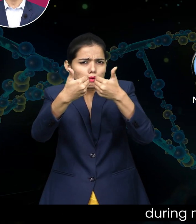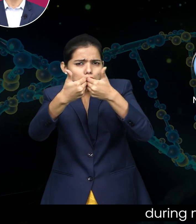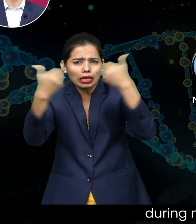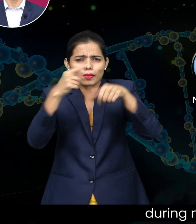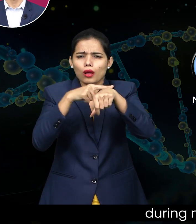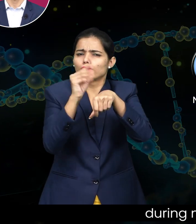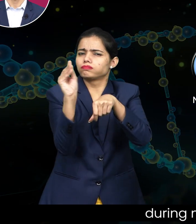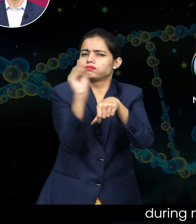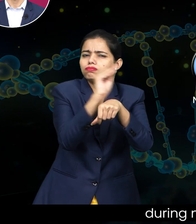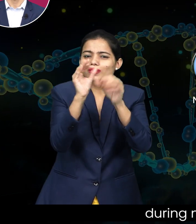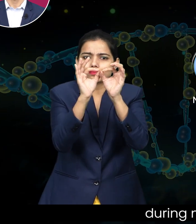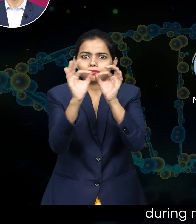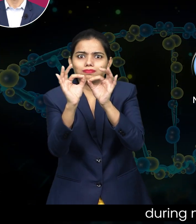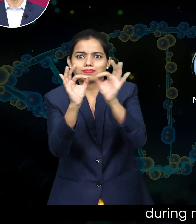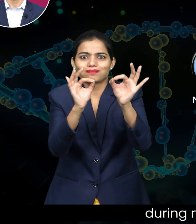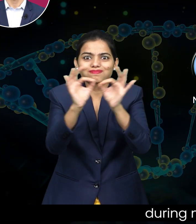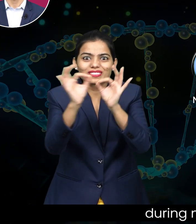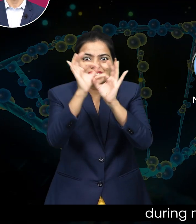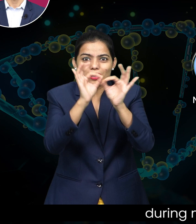and meiosis.